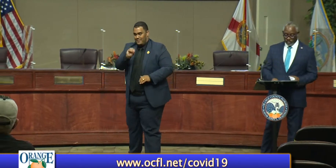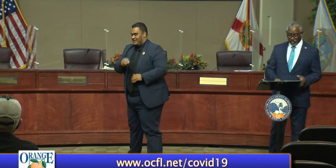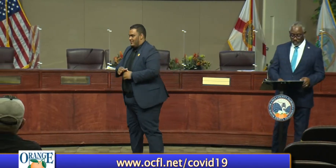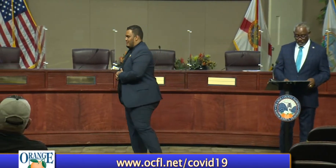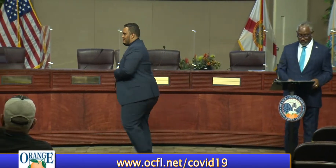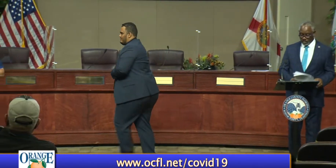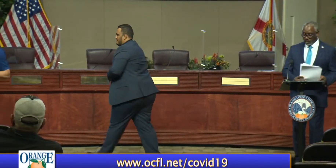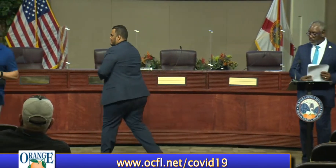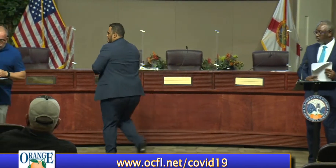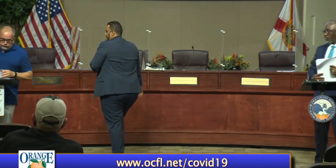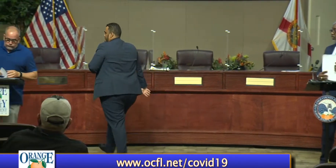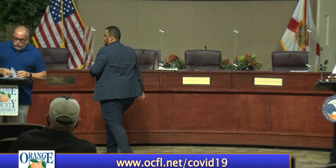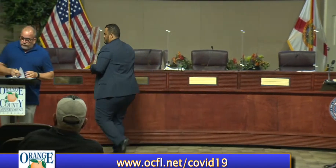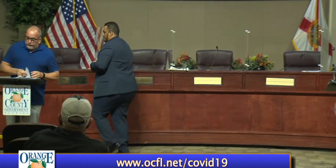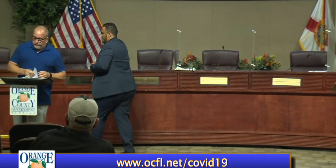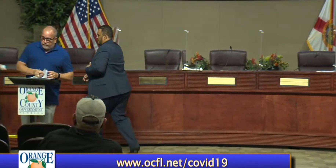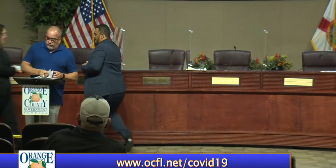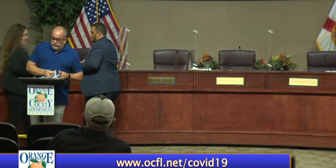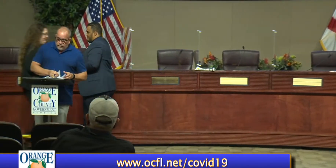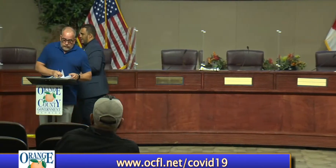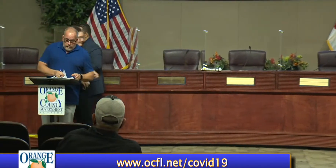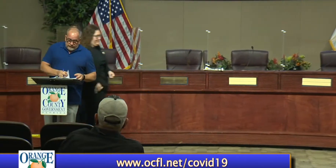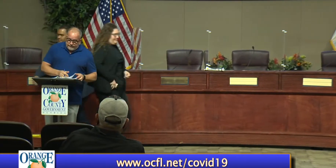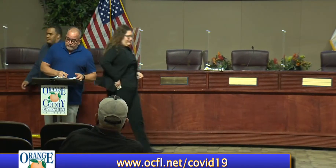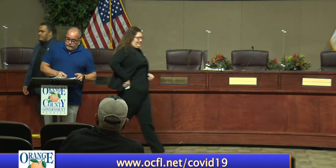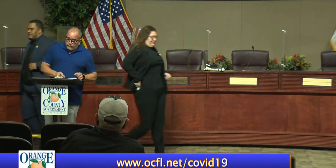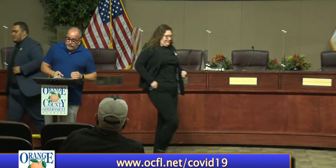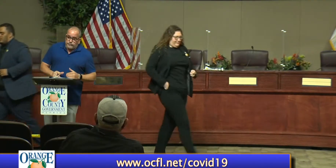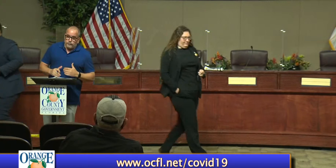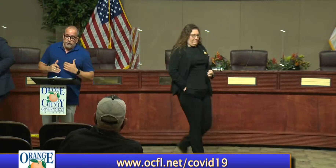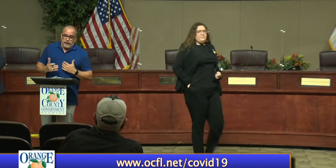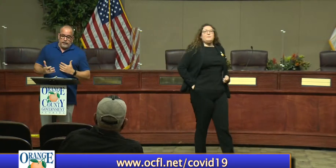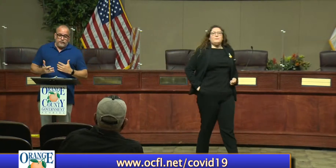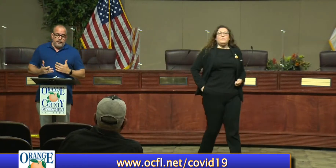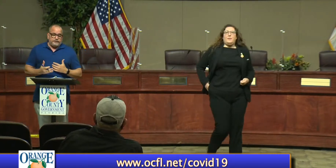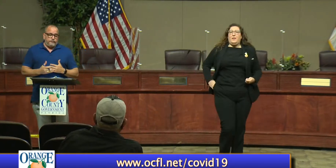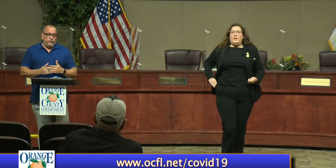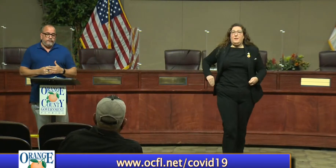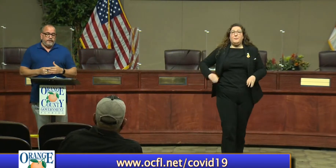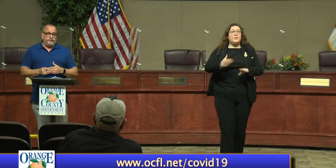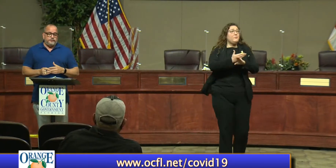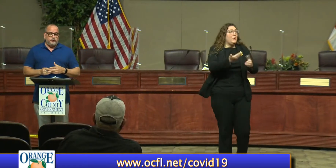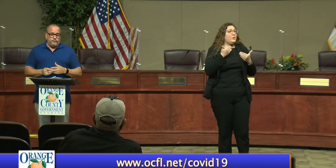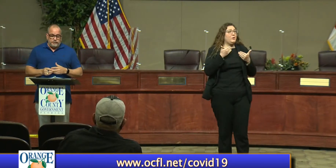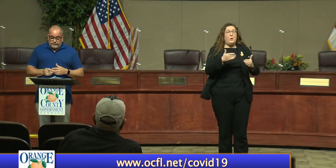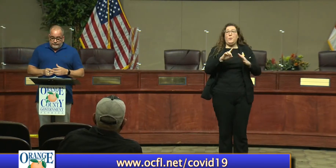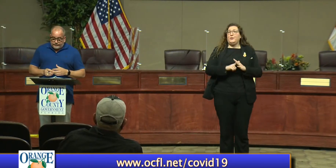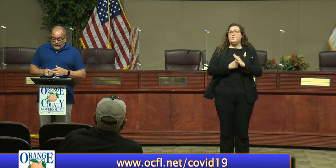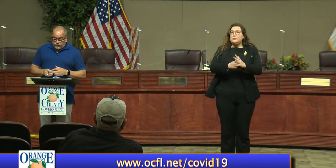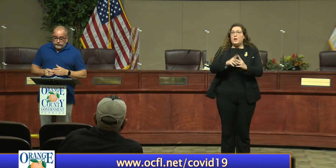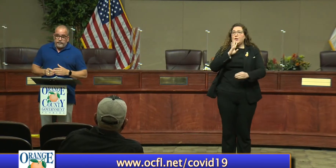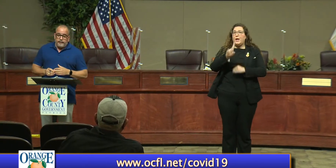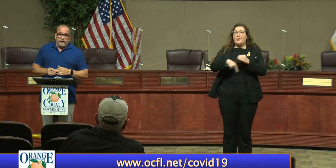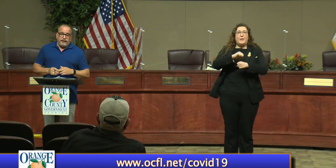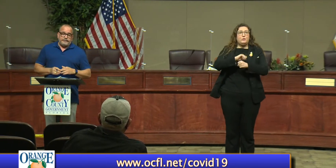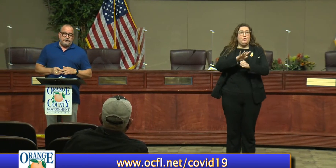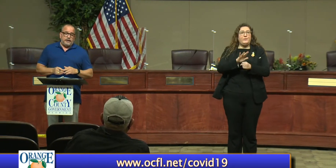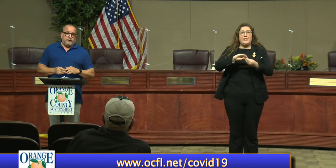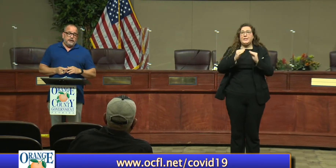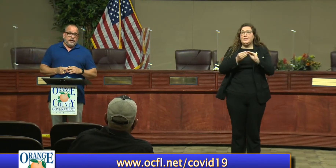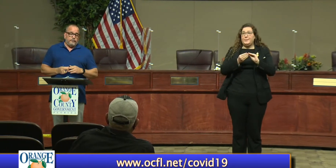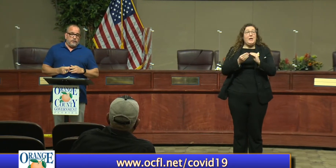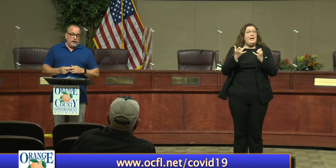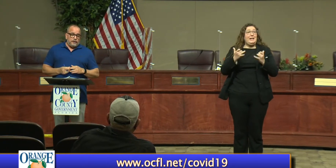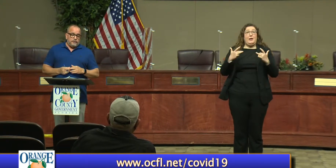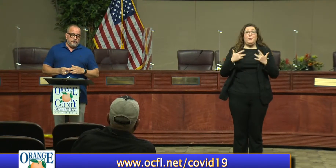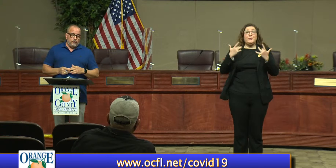Mayor. Before we go into COVID-19, as the Mayor mentioned, our next flu event is going to be this Saturday, starting